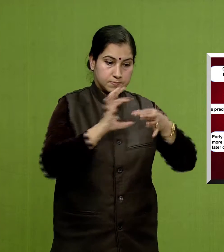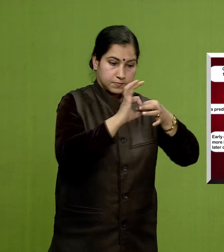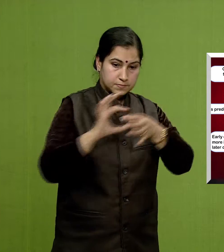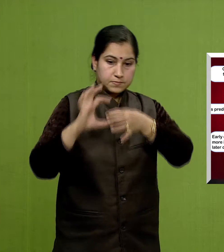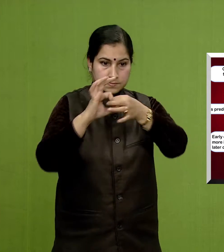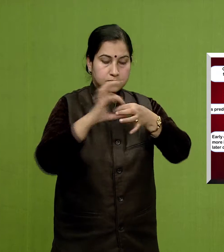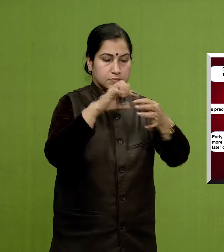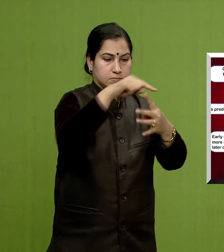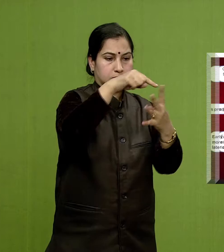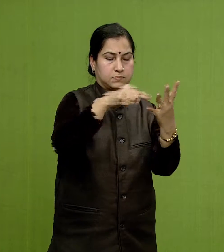other.